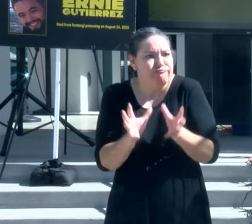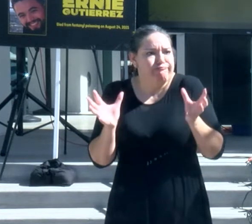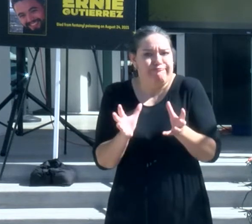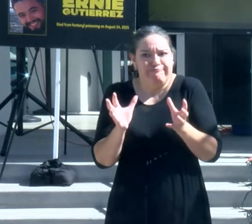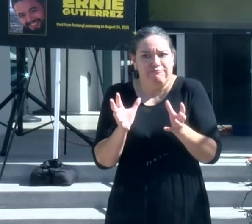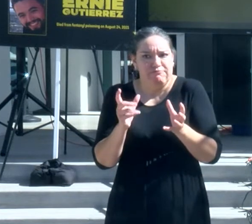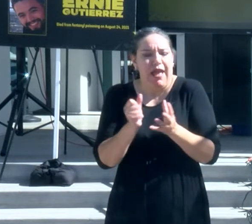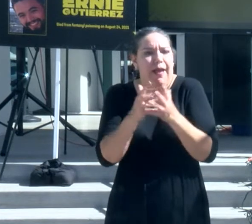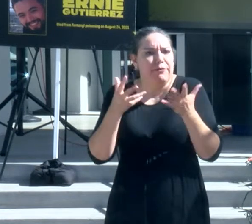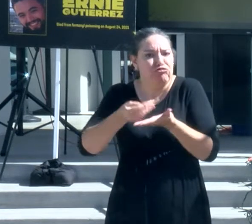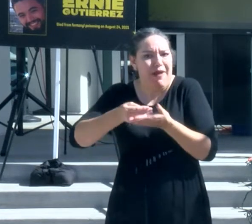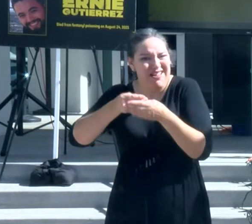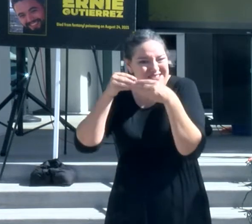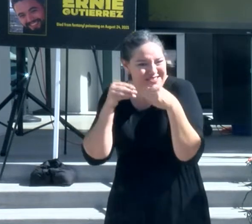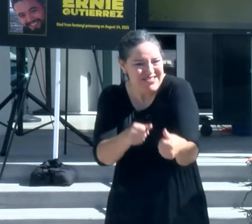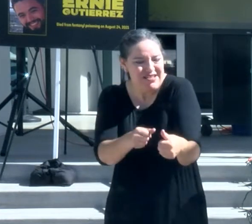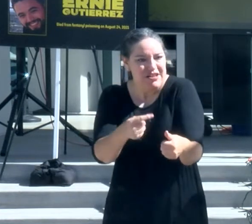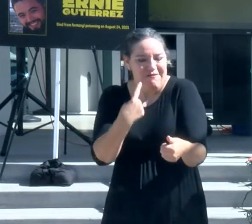Great.